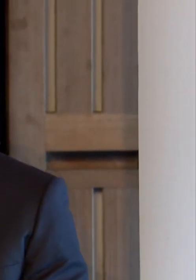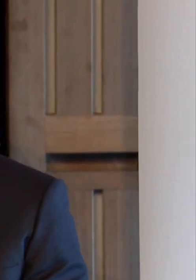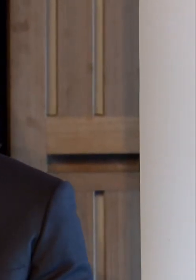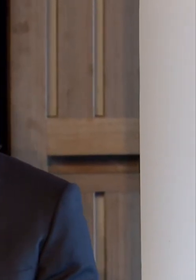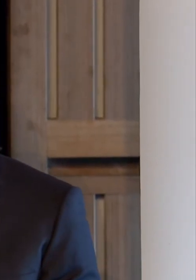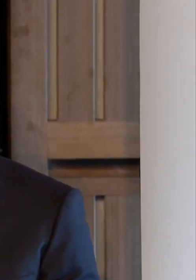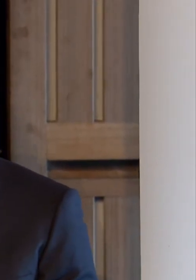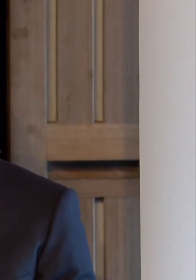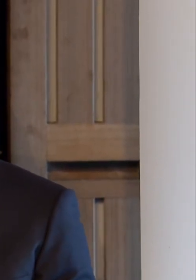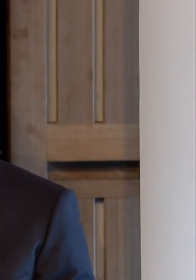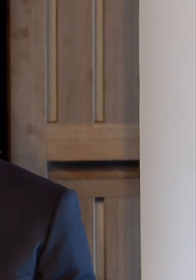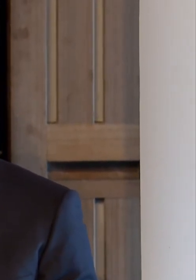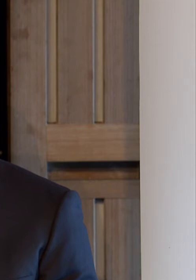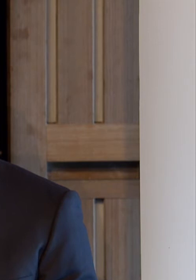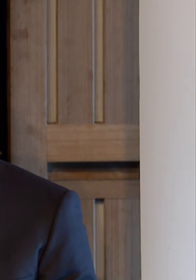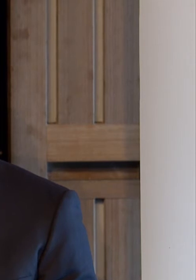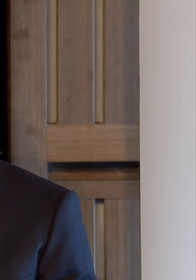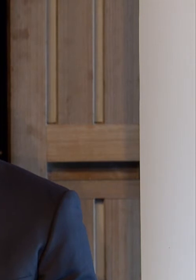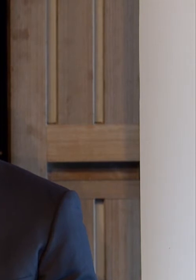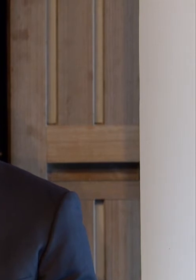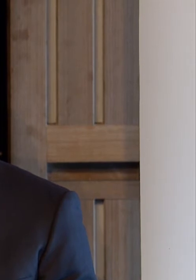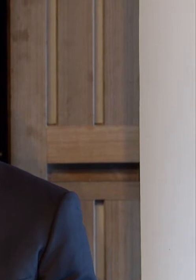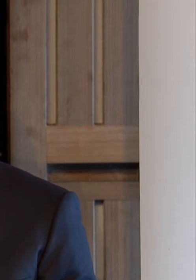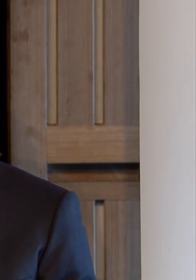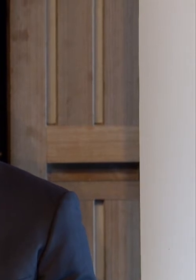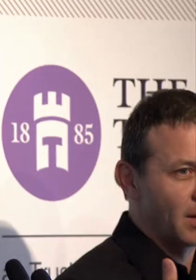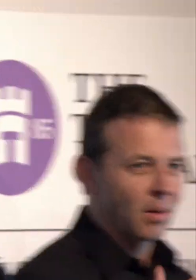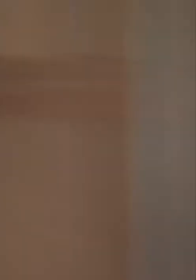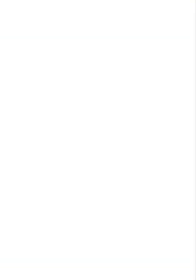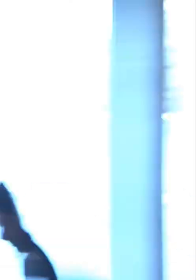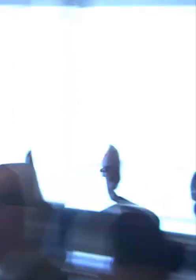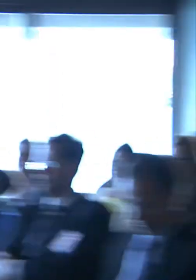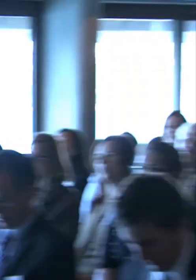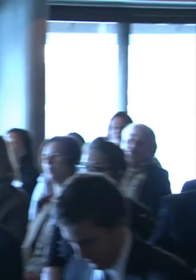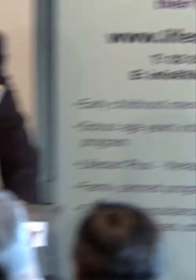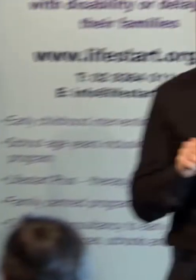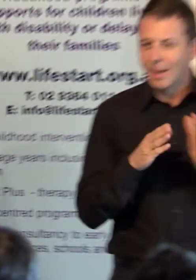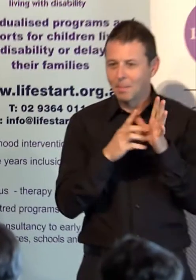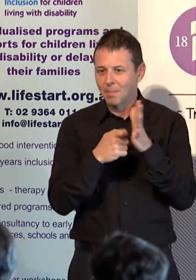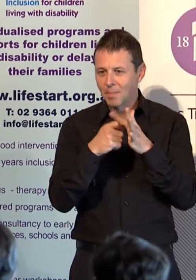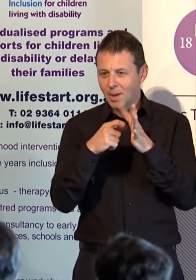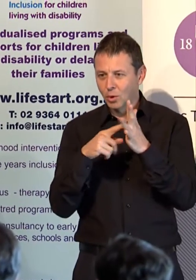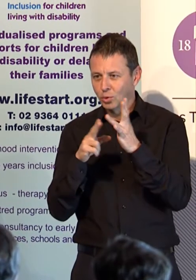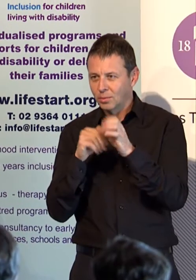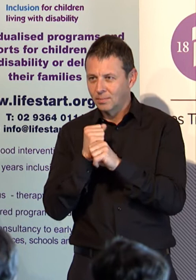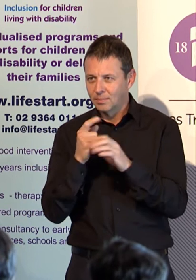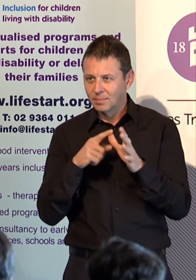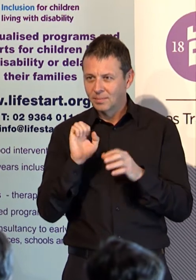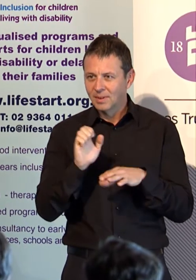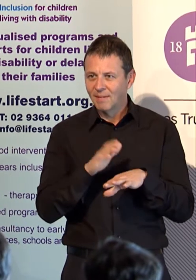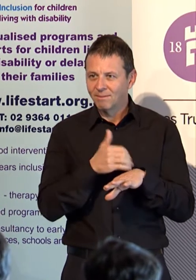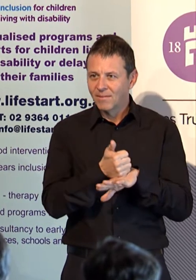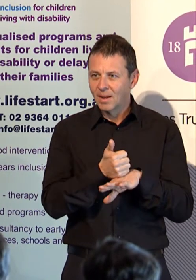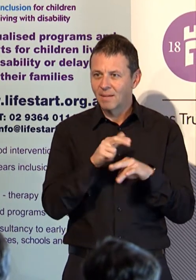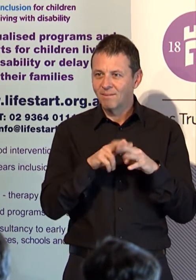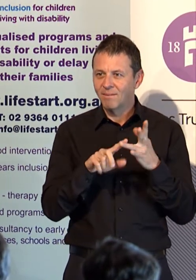interrupt. I'm privileged to be the chair of Mark Tonga's foundation. He had a